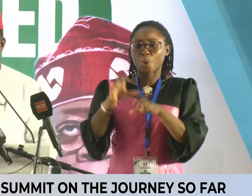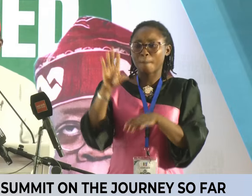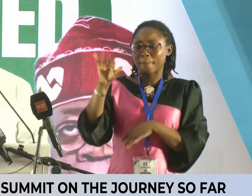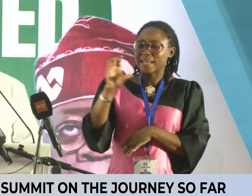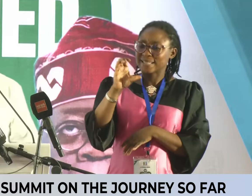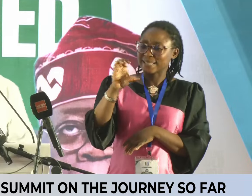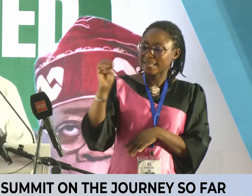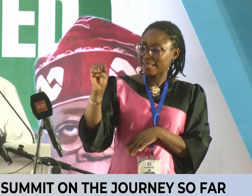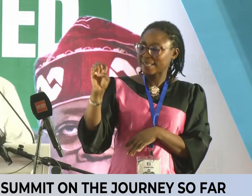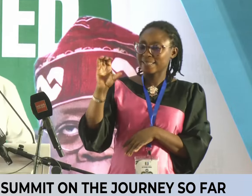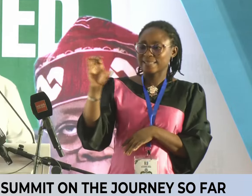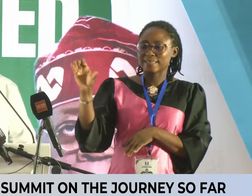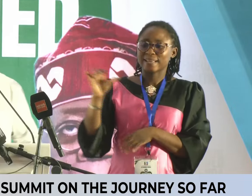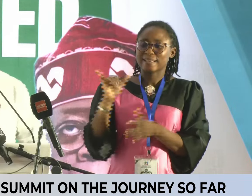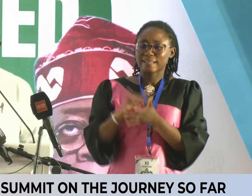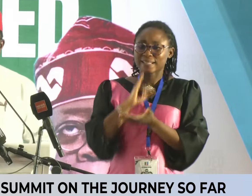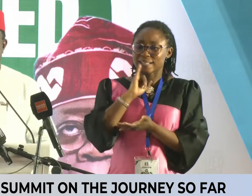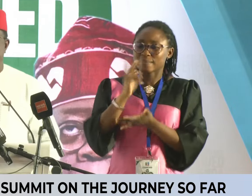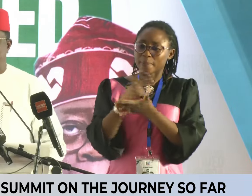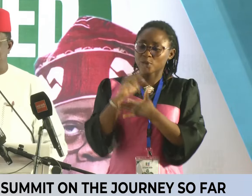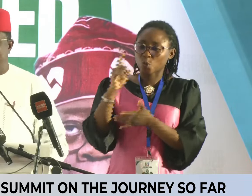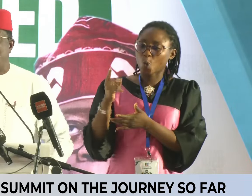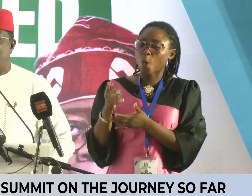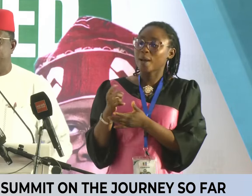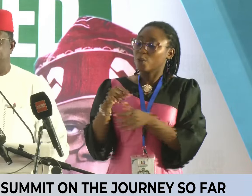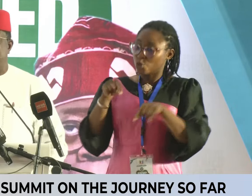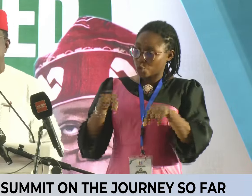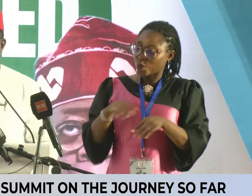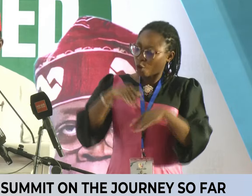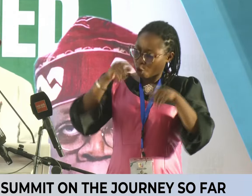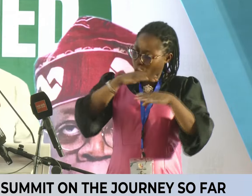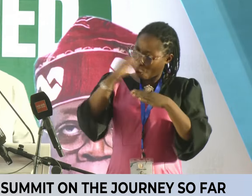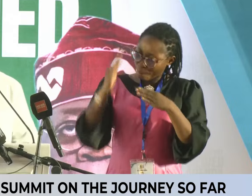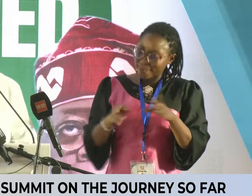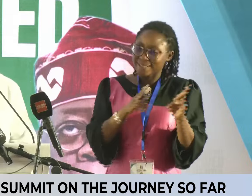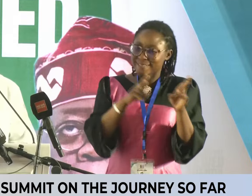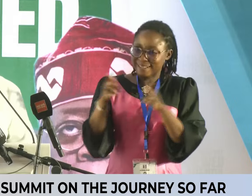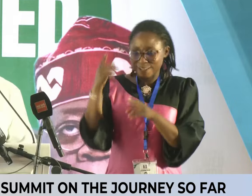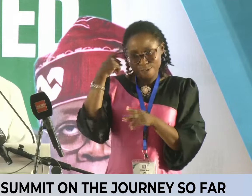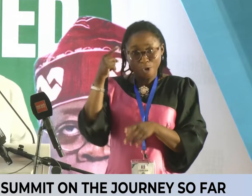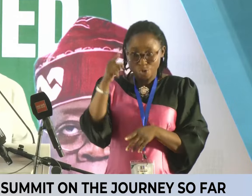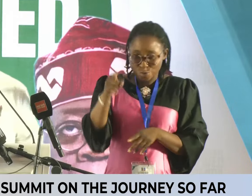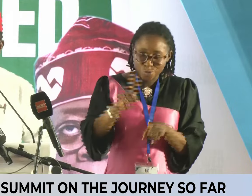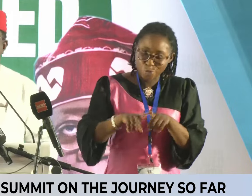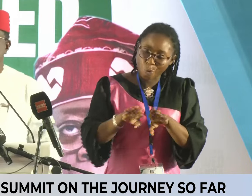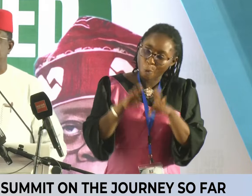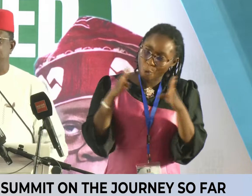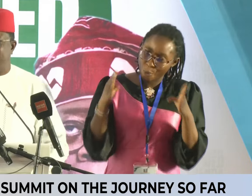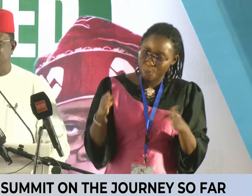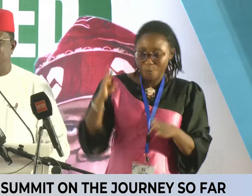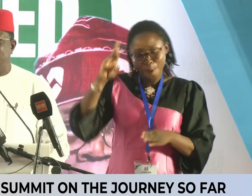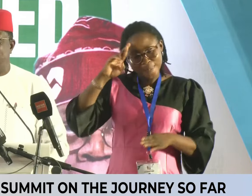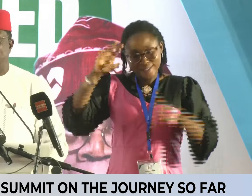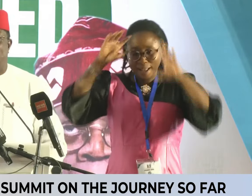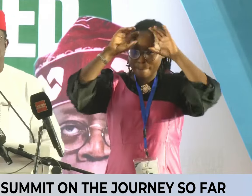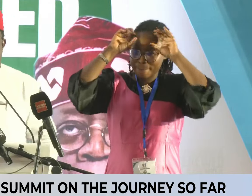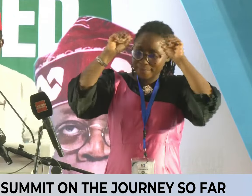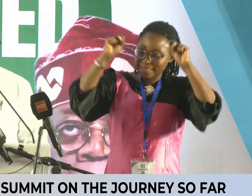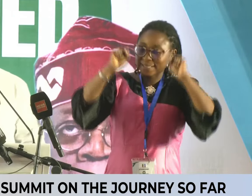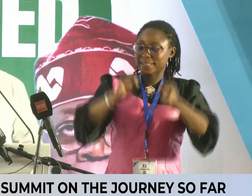and that is phase 1, section 2, is today completed and is ready for you to commission, Mr.